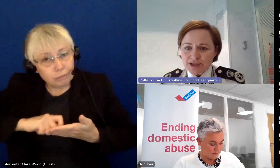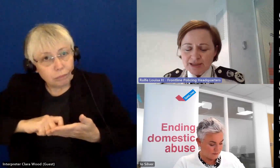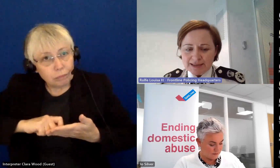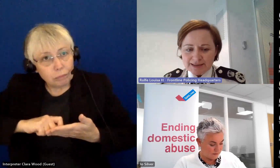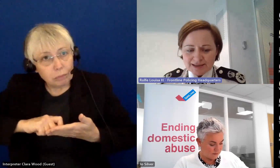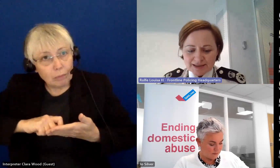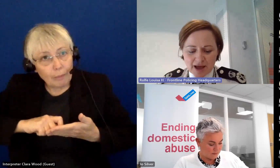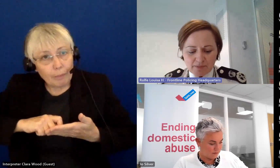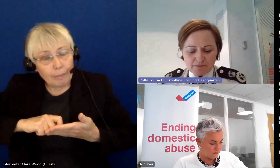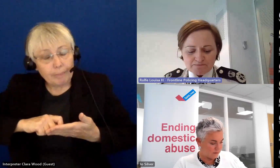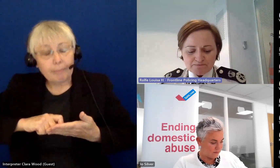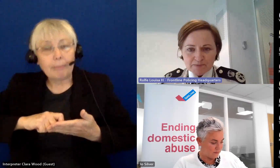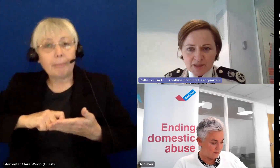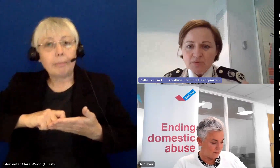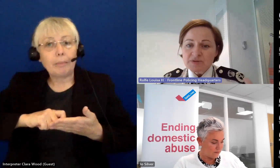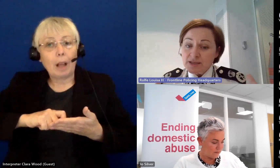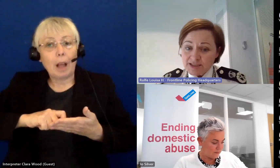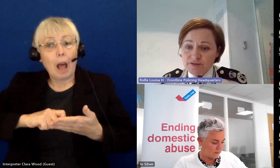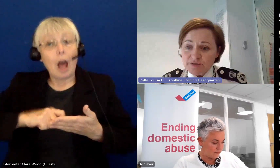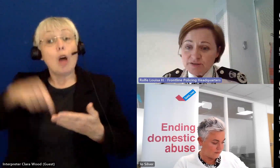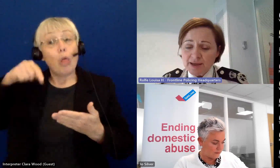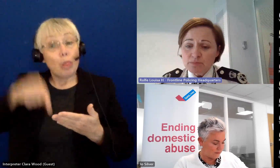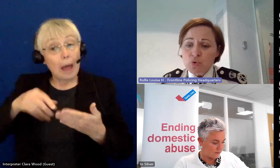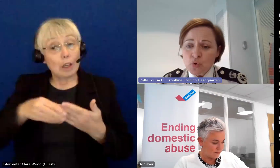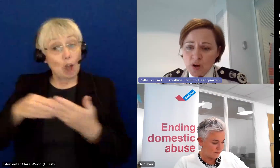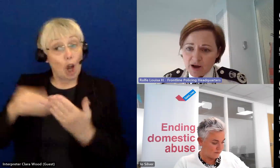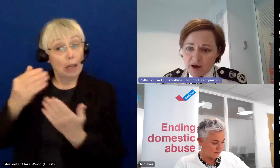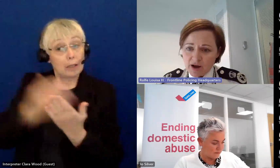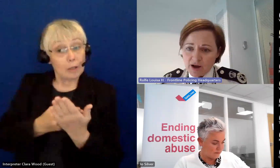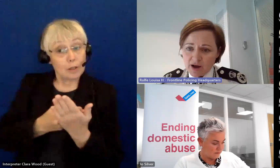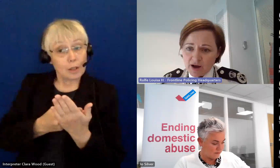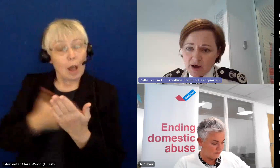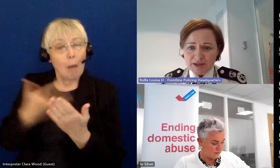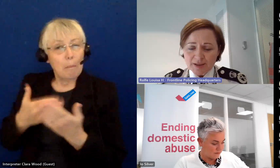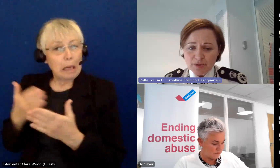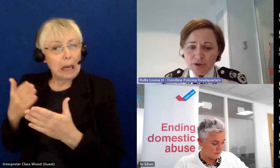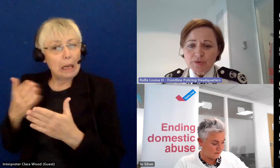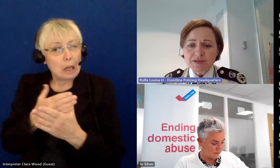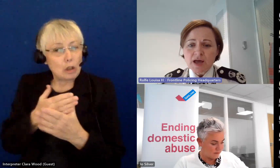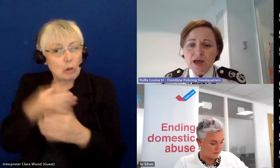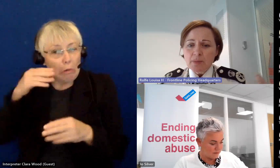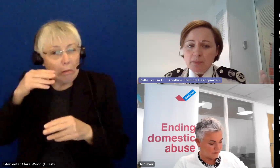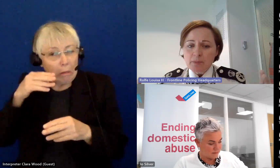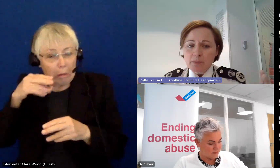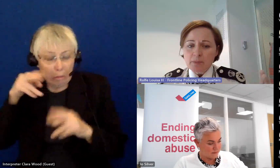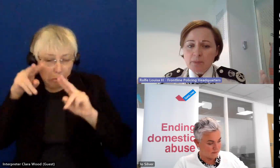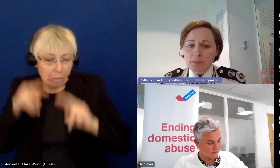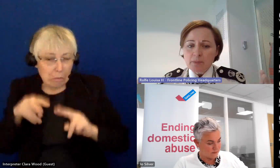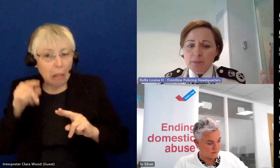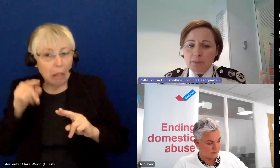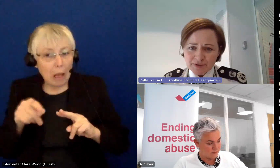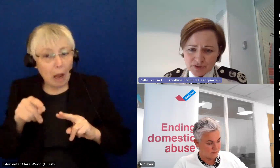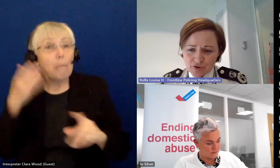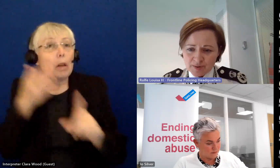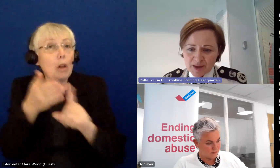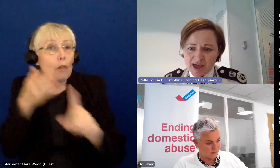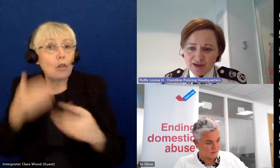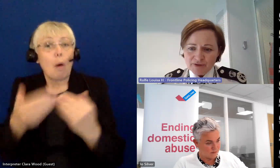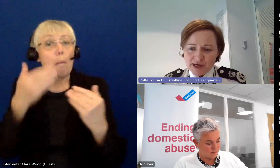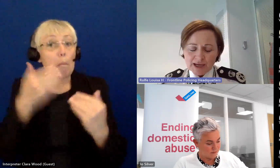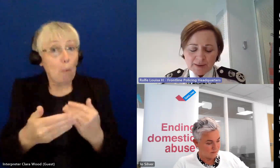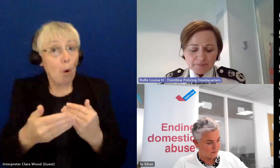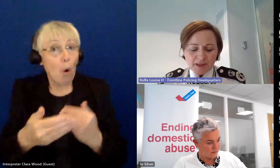is that it was identifying more high-risk domestic abuse, more coercive and